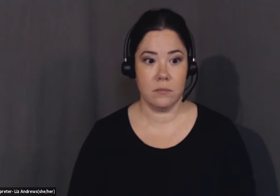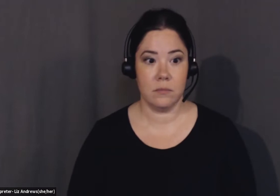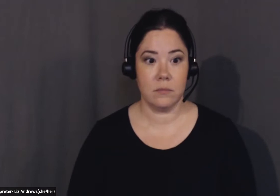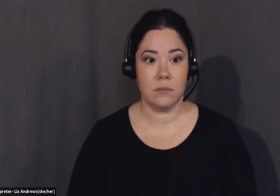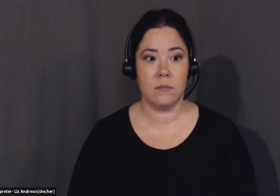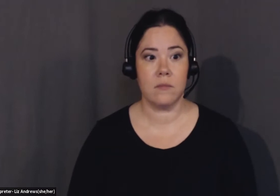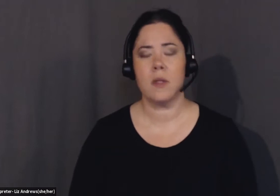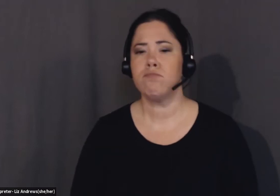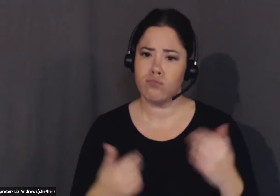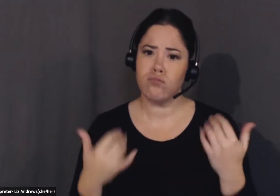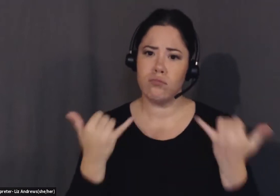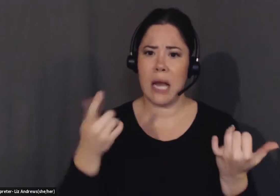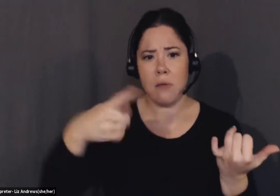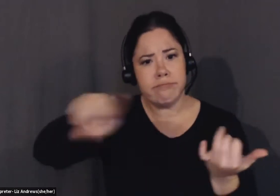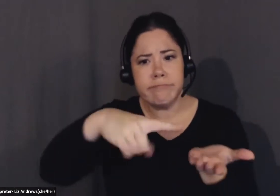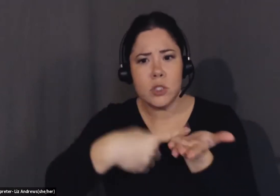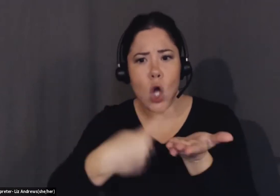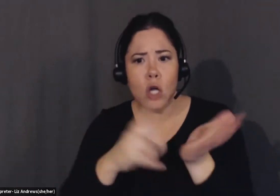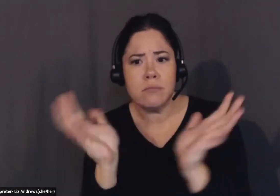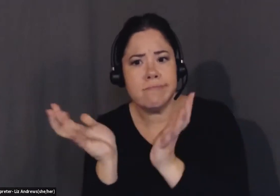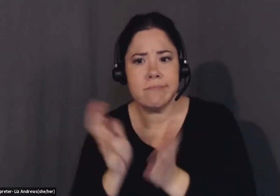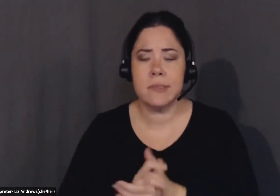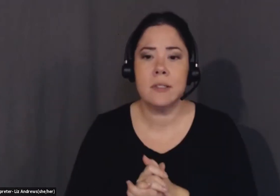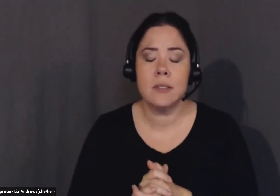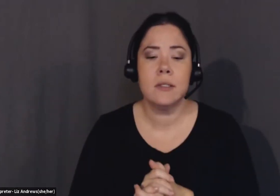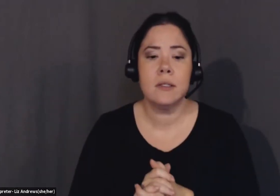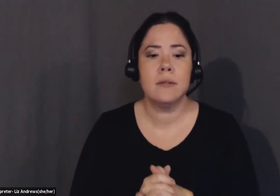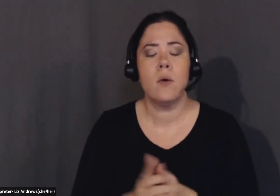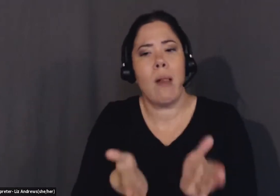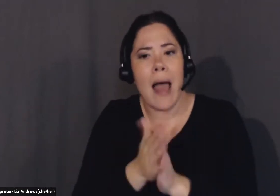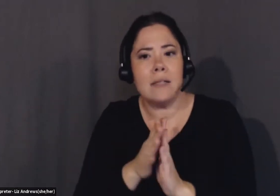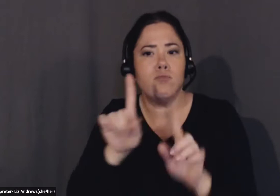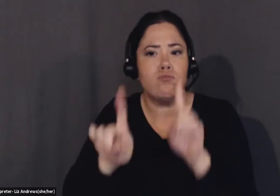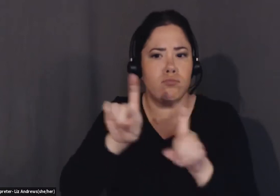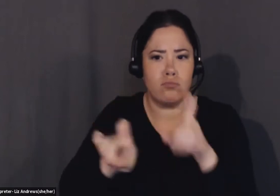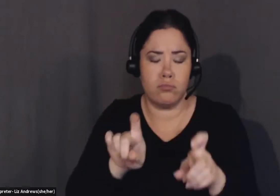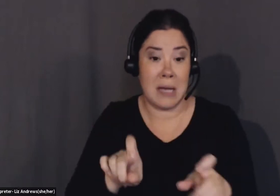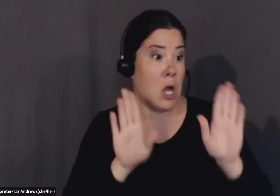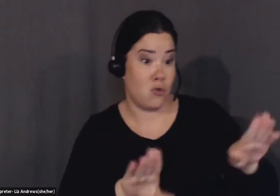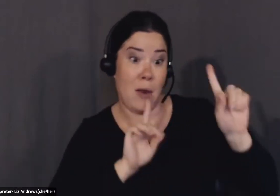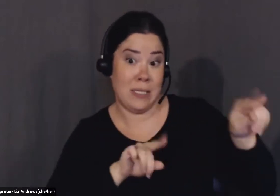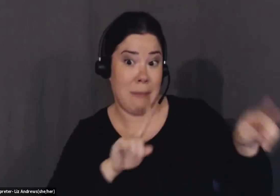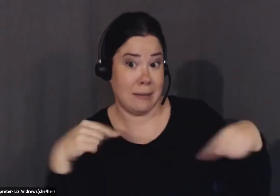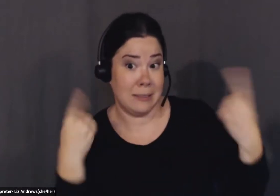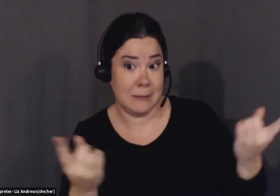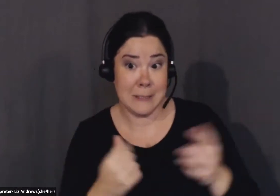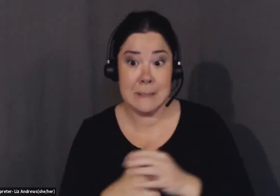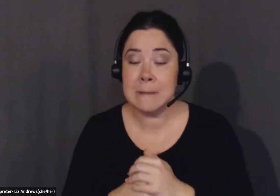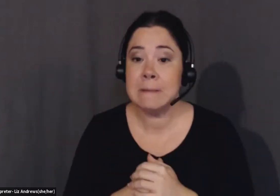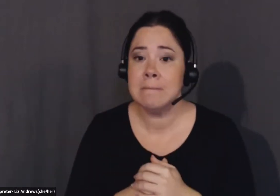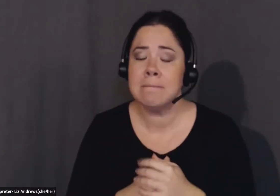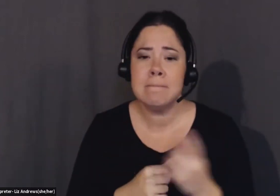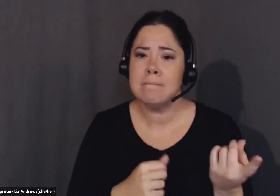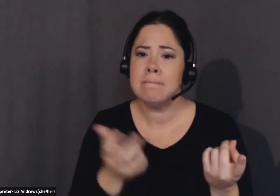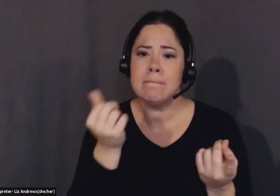So let's talk about this. So we're going to ask you a couple of questions. Those were great responses. Is there anyone who